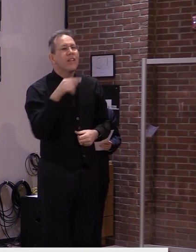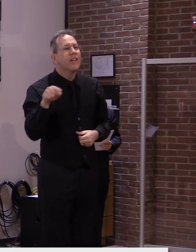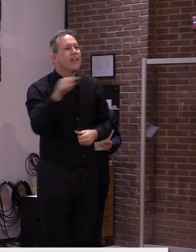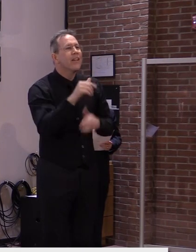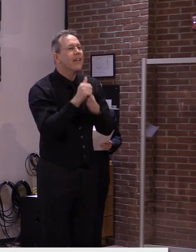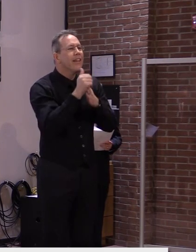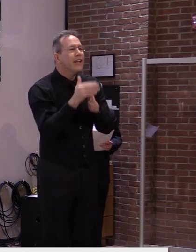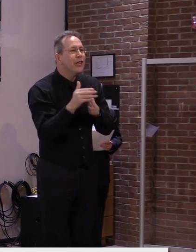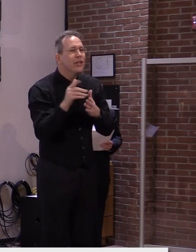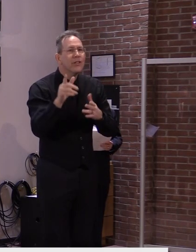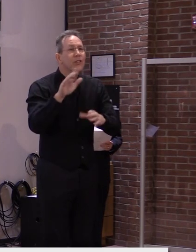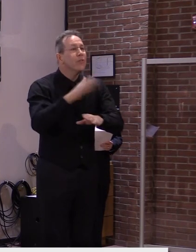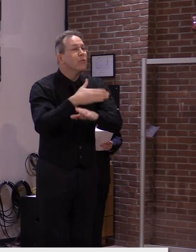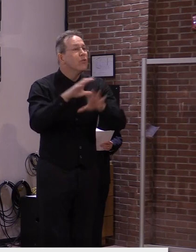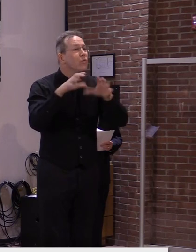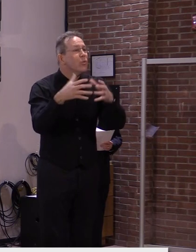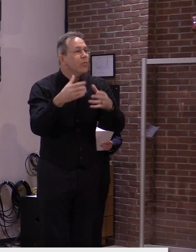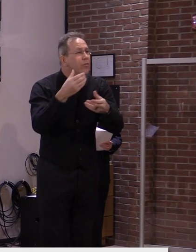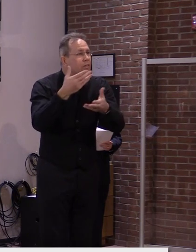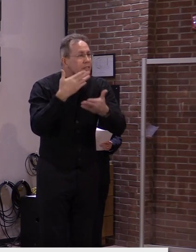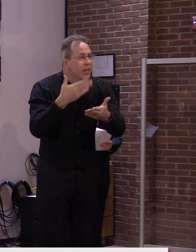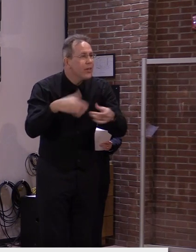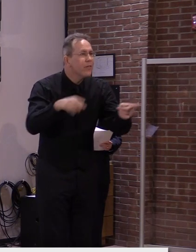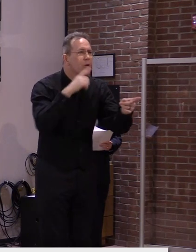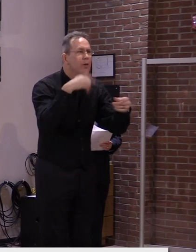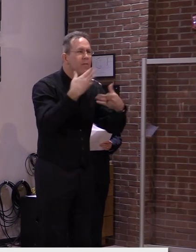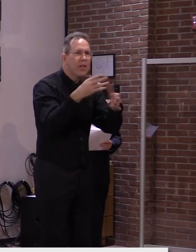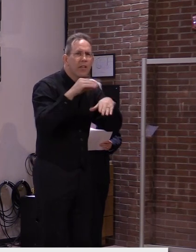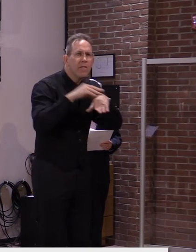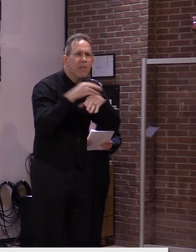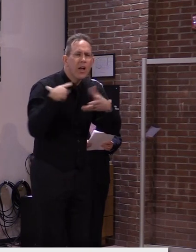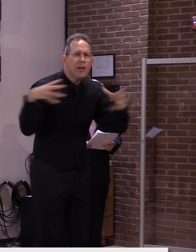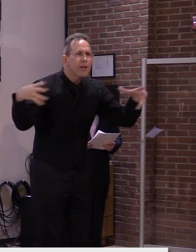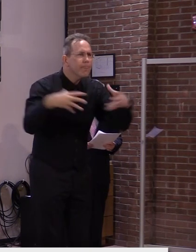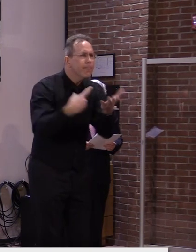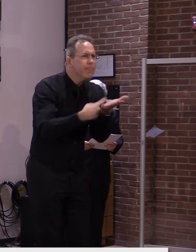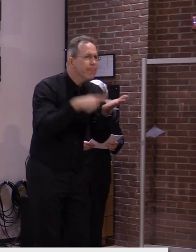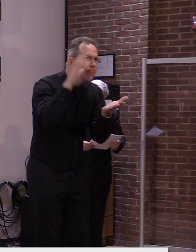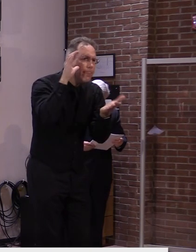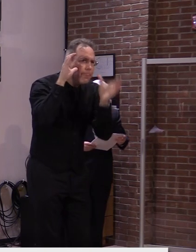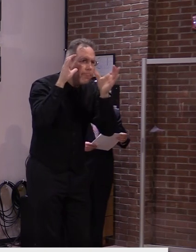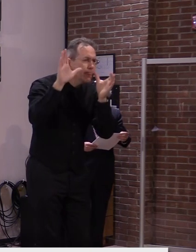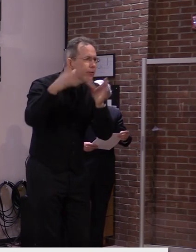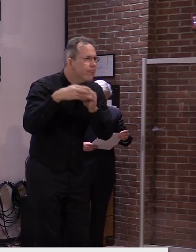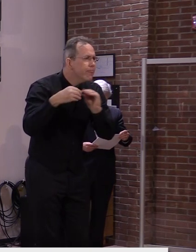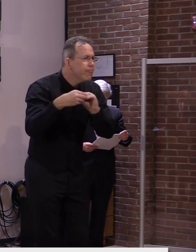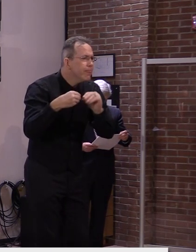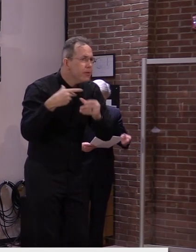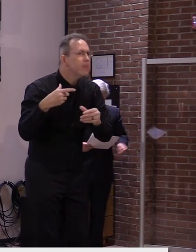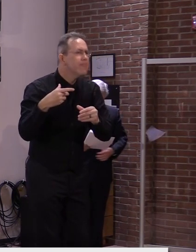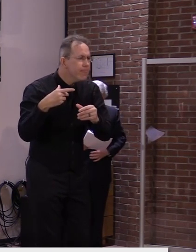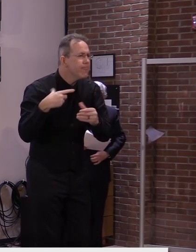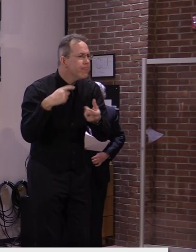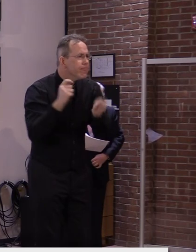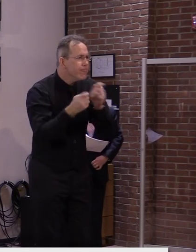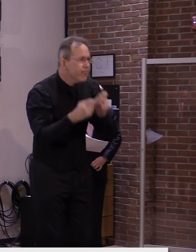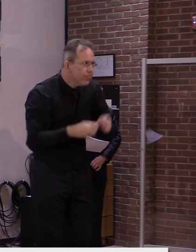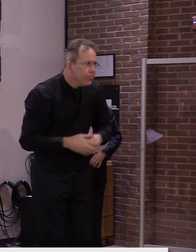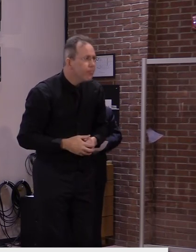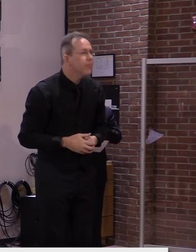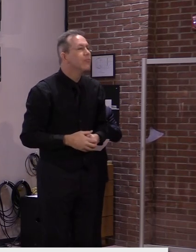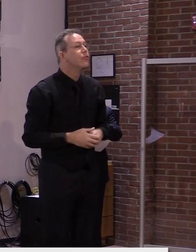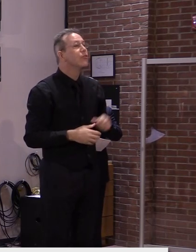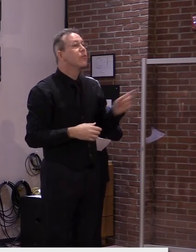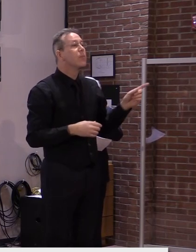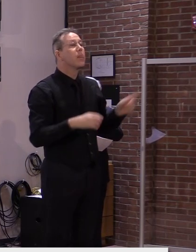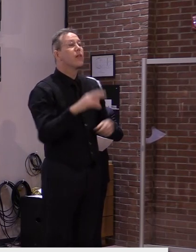various resources for us to evaluate over the last several months. And I'd also like to thank Drs. Raskin and Lee from UVM, who continue to be very, very generous